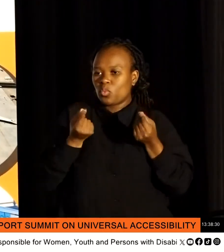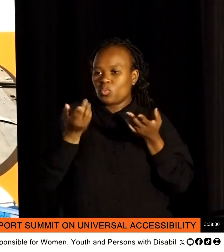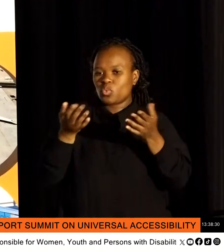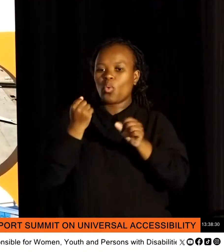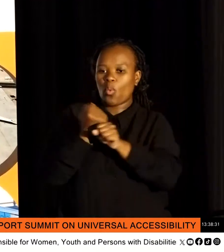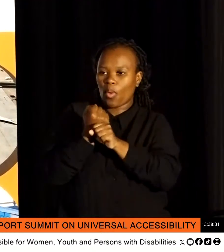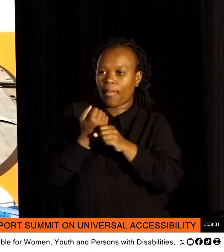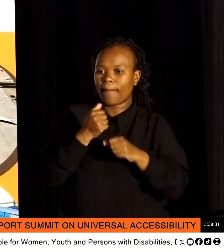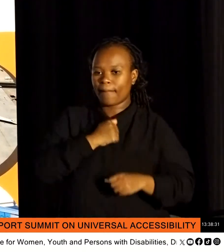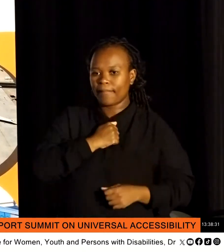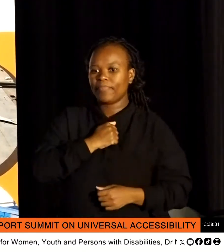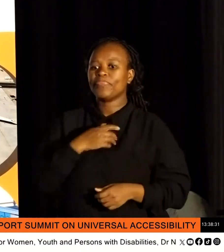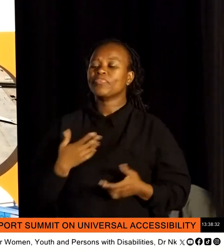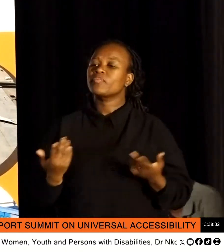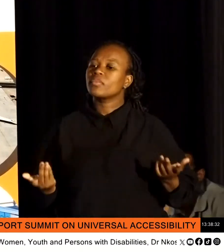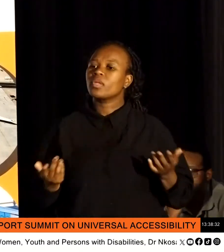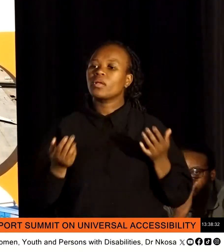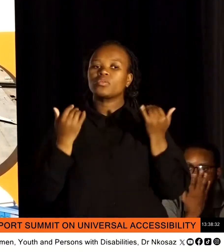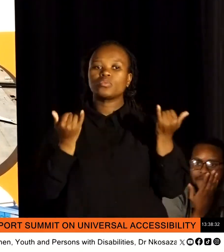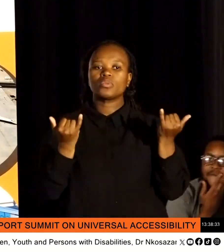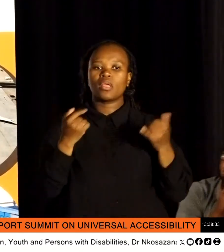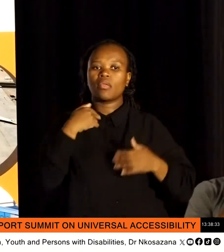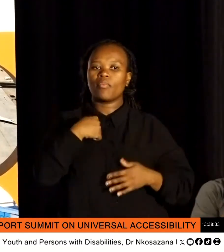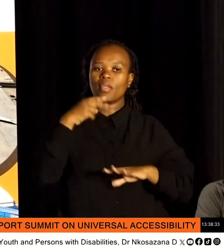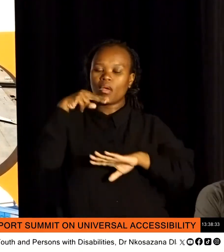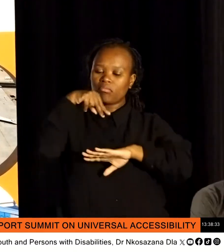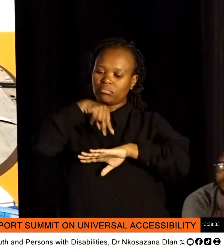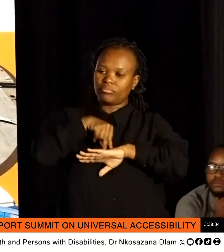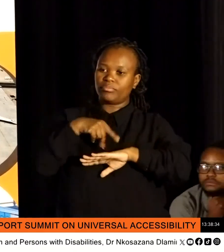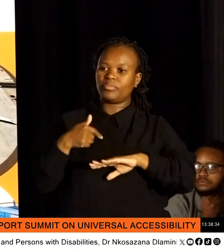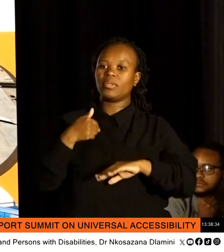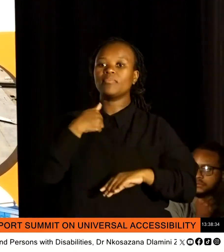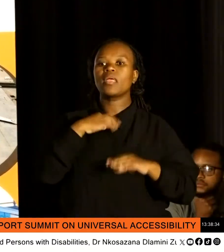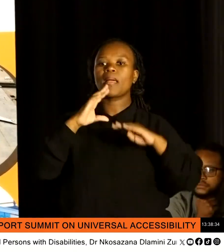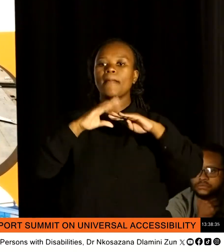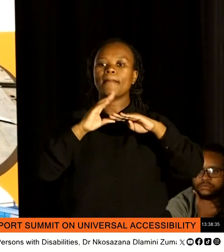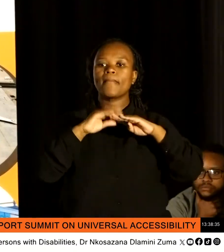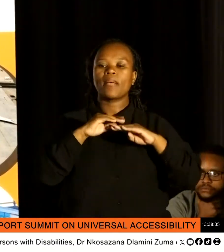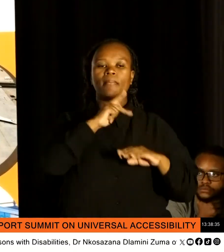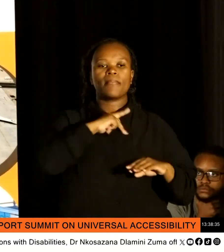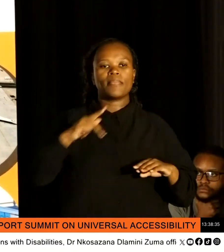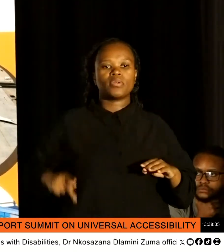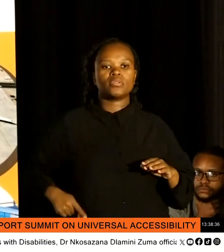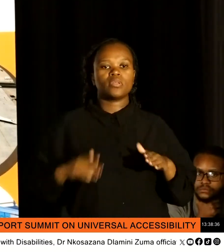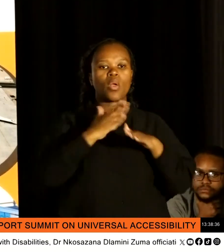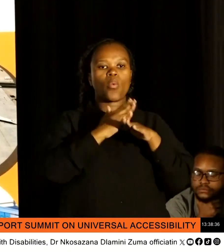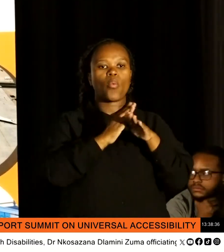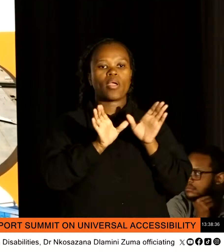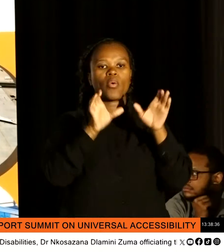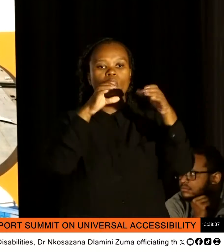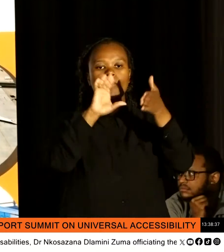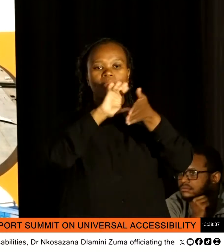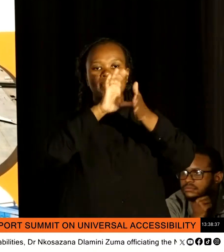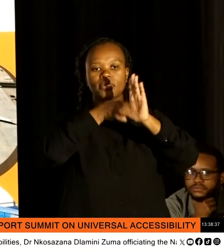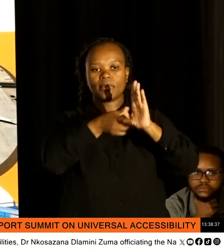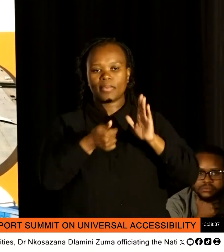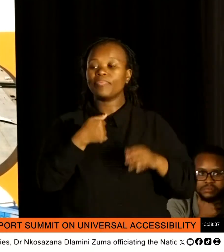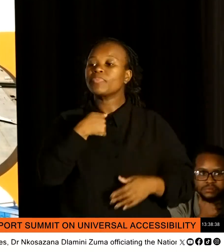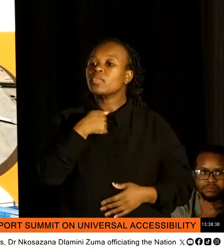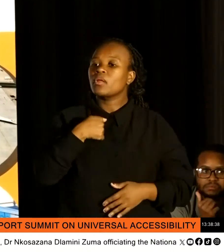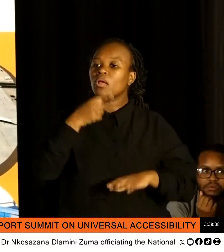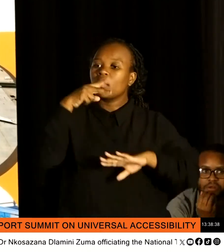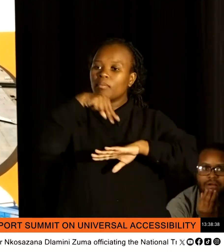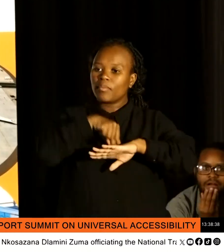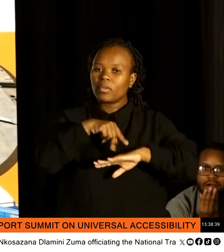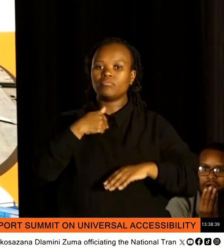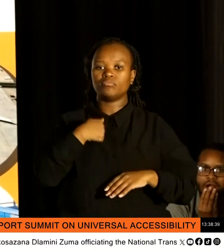basis. But today I stand before you as a member of the Presidential Working Group on Disability, and I stand here in front of